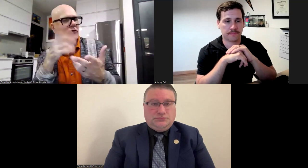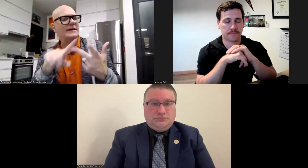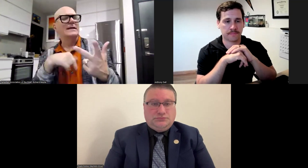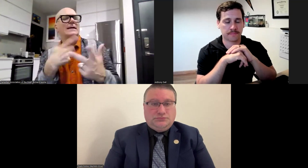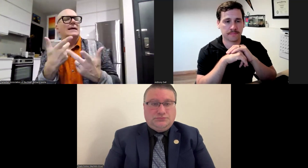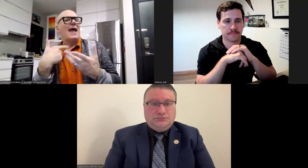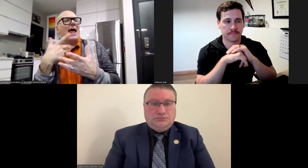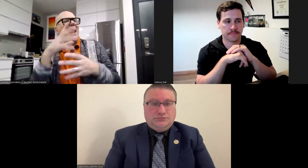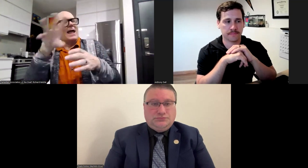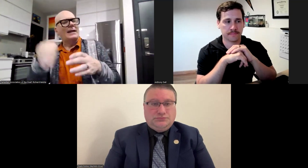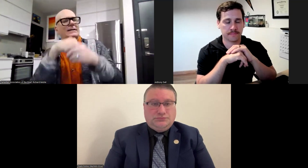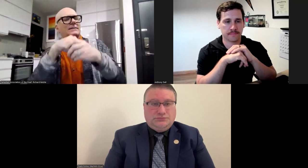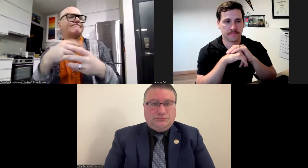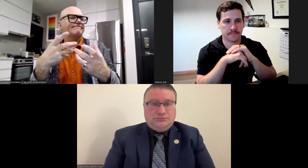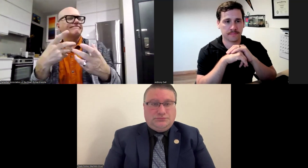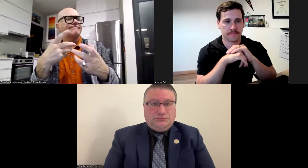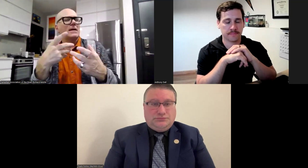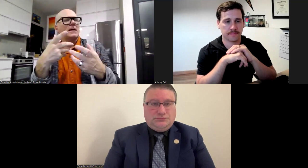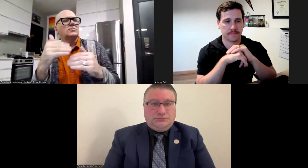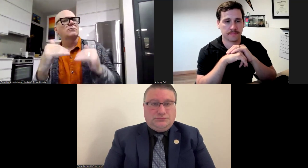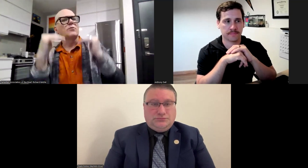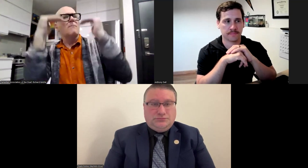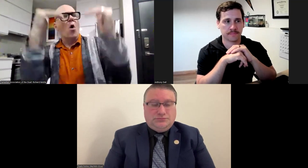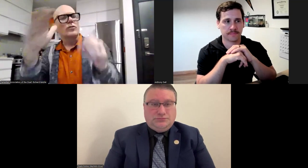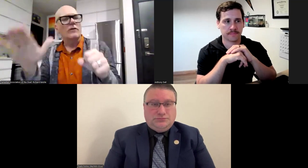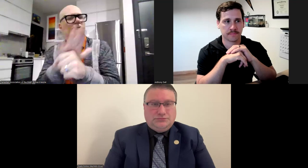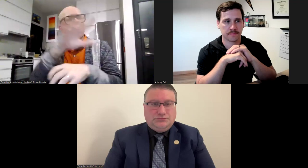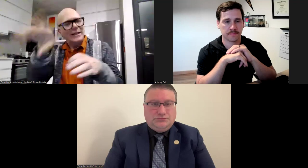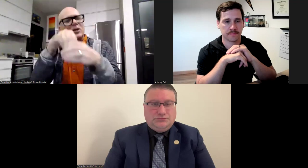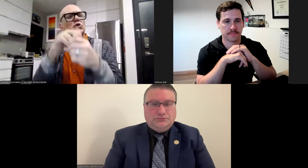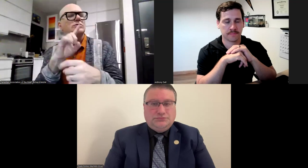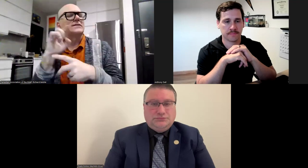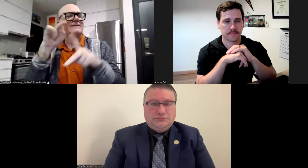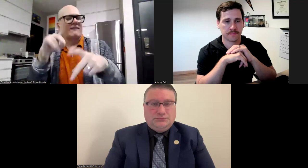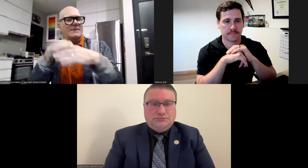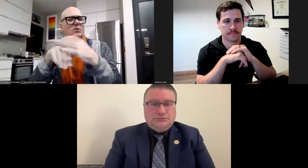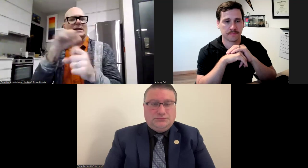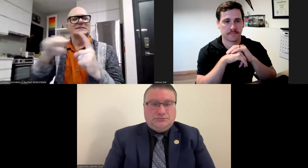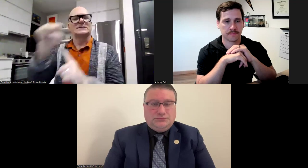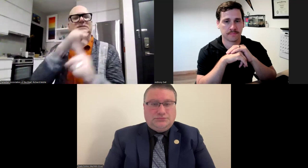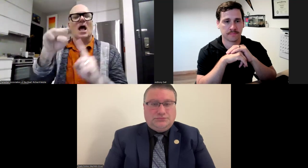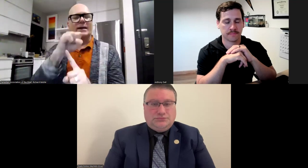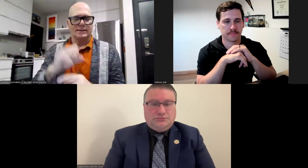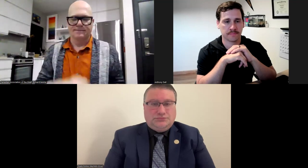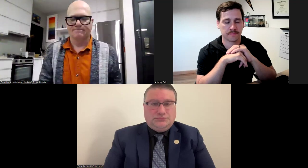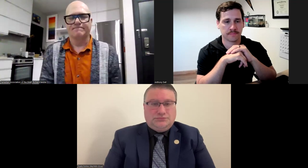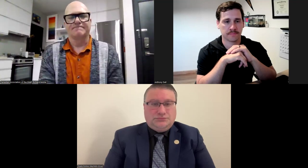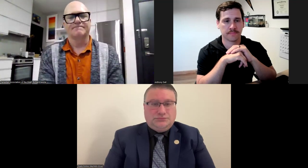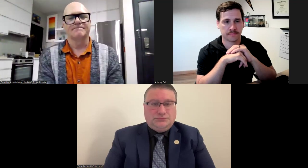services, whether that's educational services, whatever it is. This is a nice summation of a document in one sort of